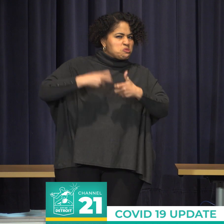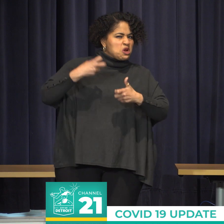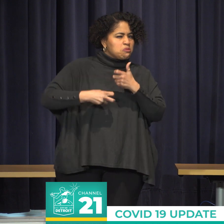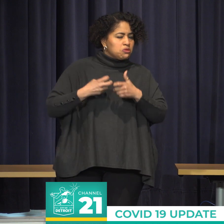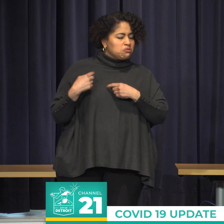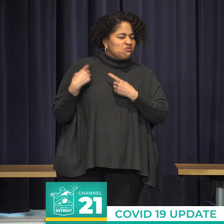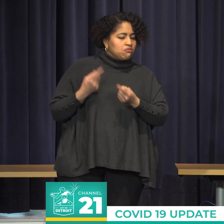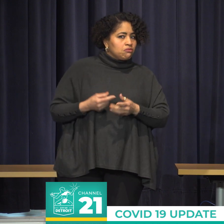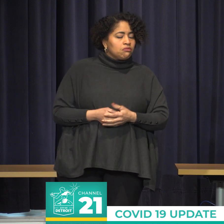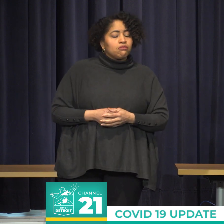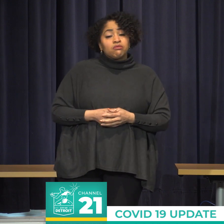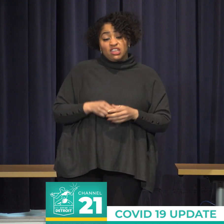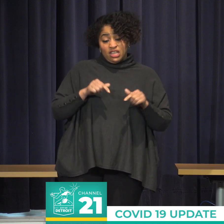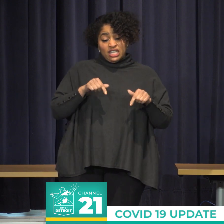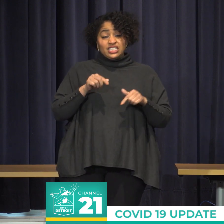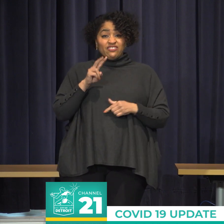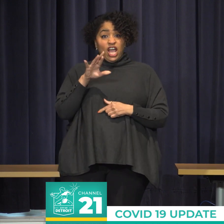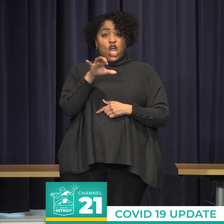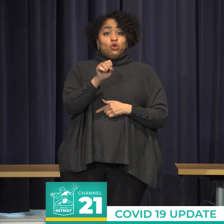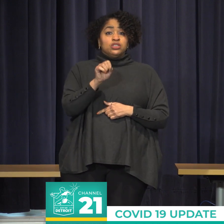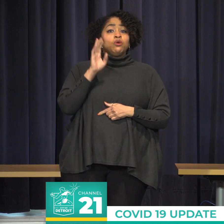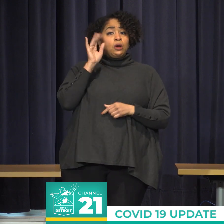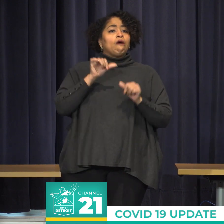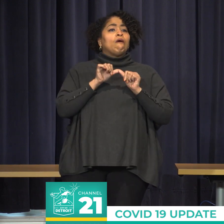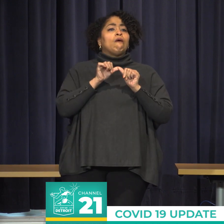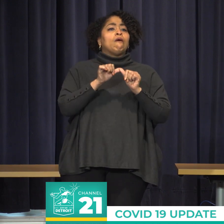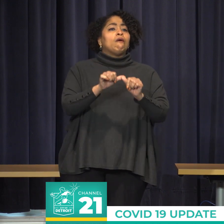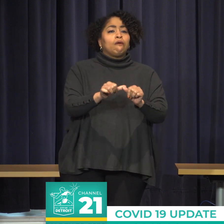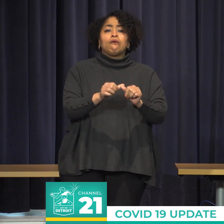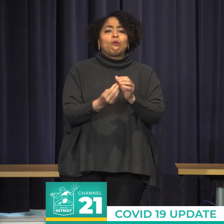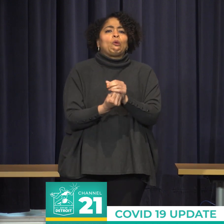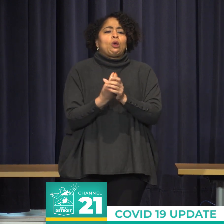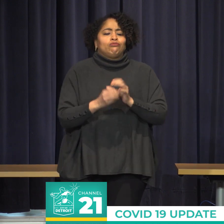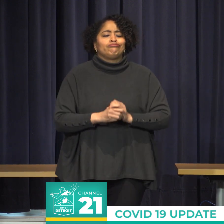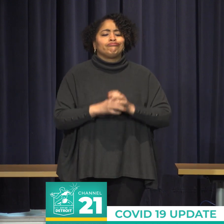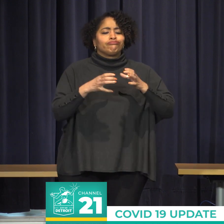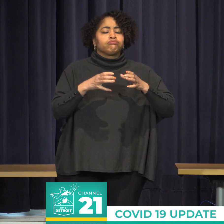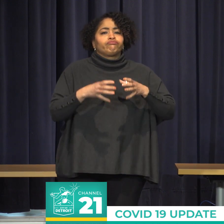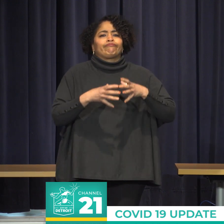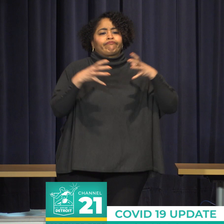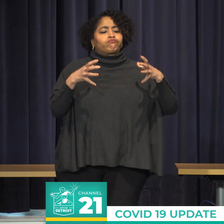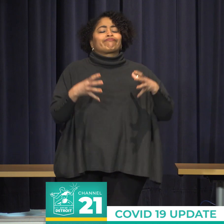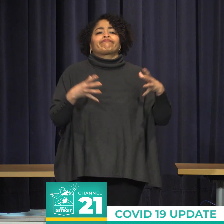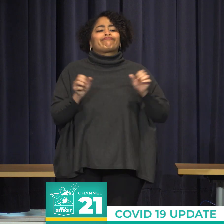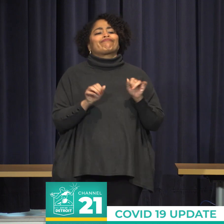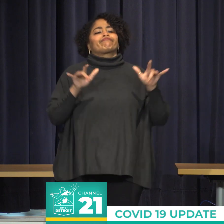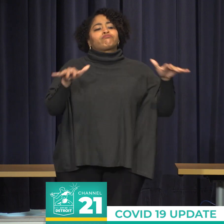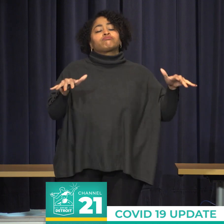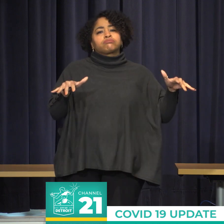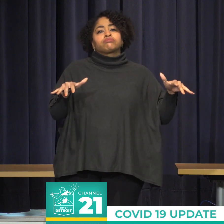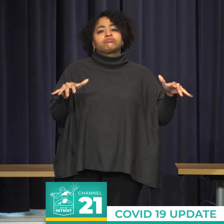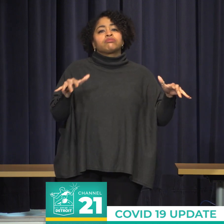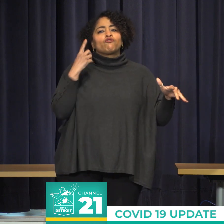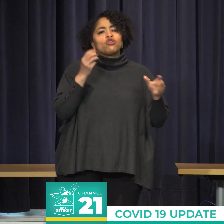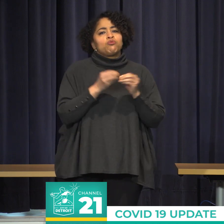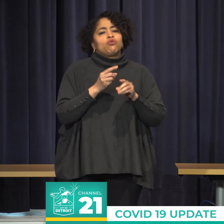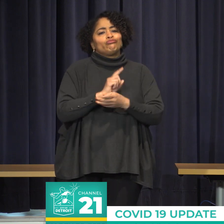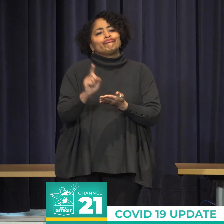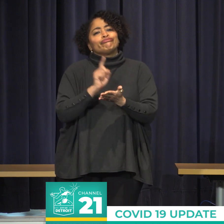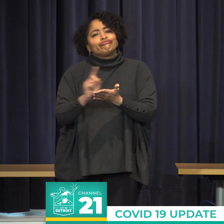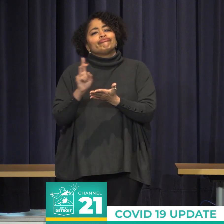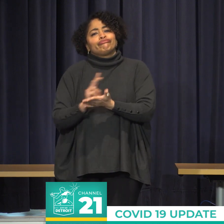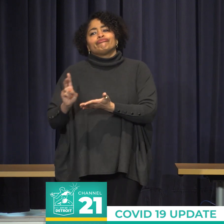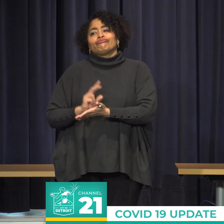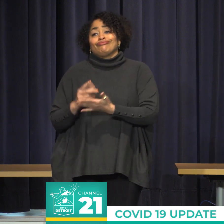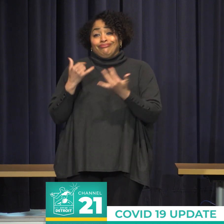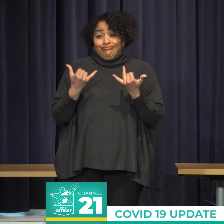this virus is going to continue to grow in the city for a period of weeks, and we keep talking about